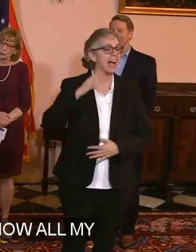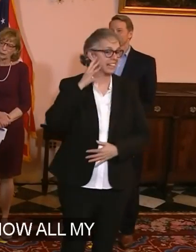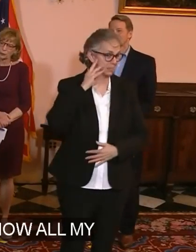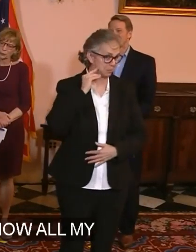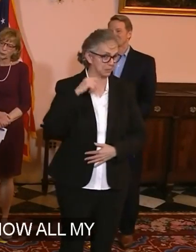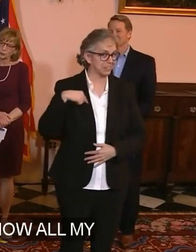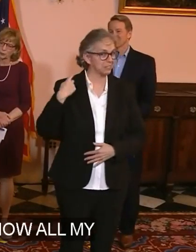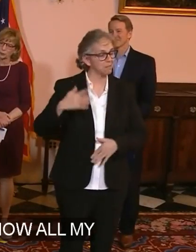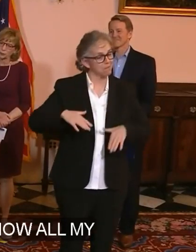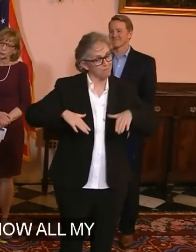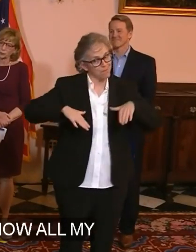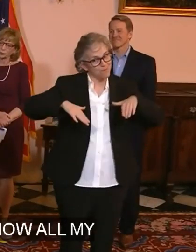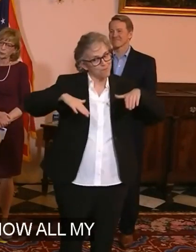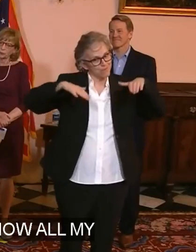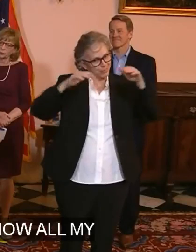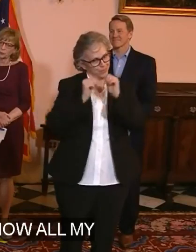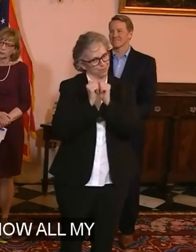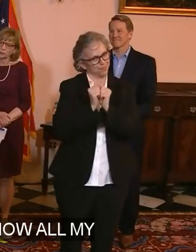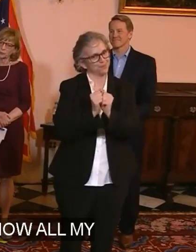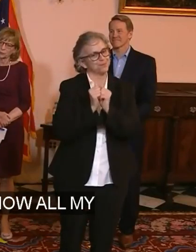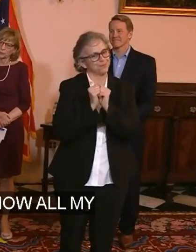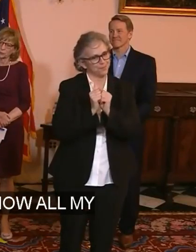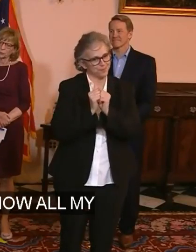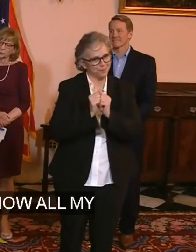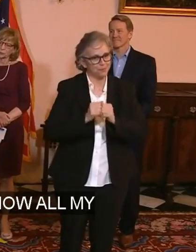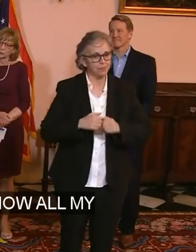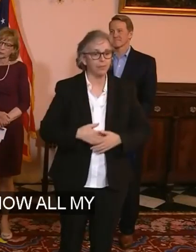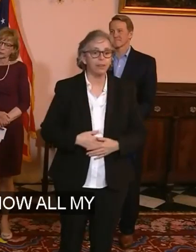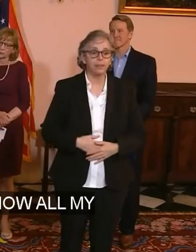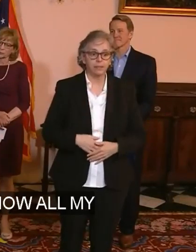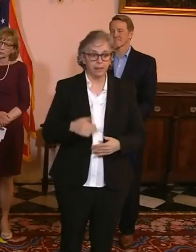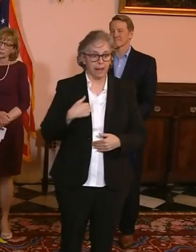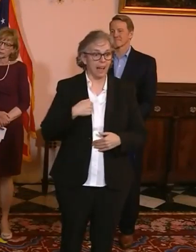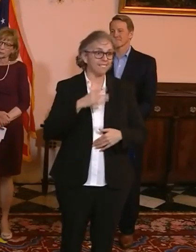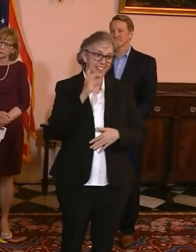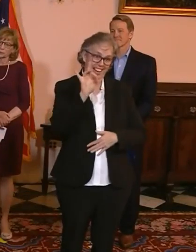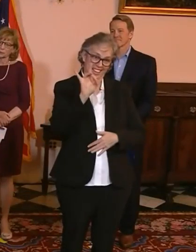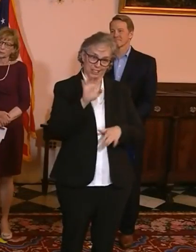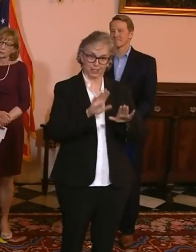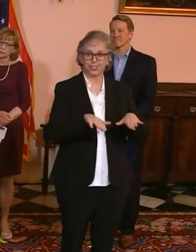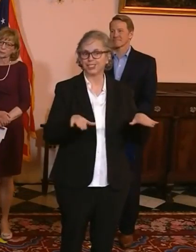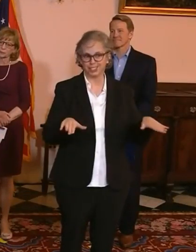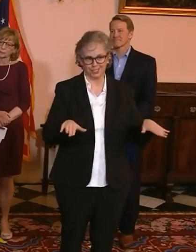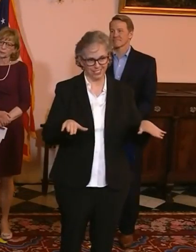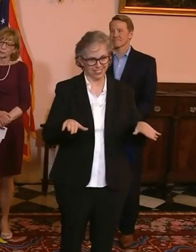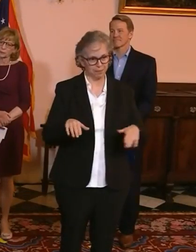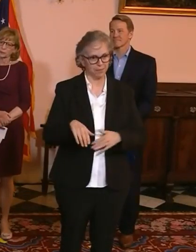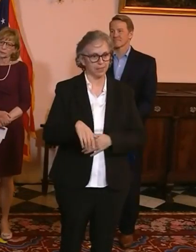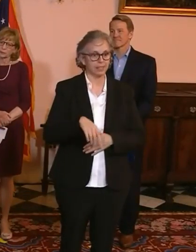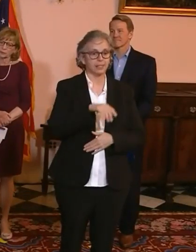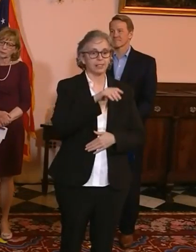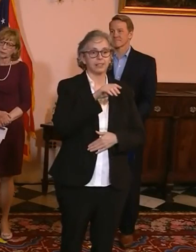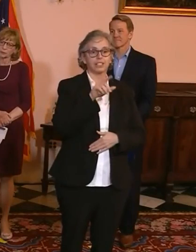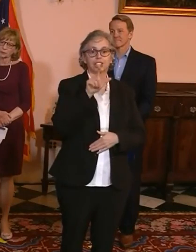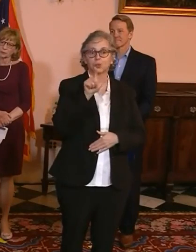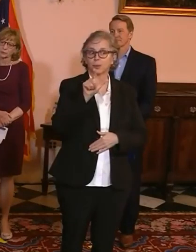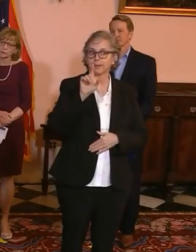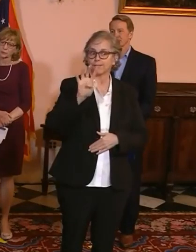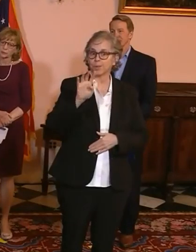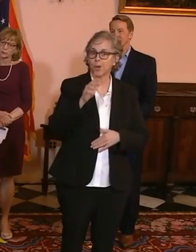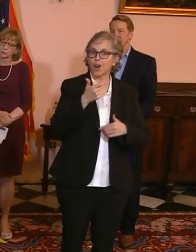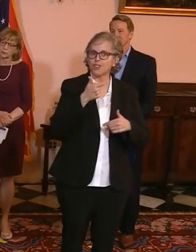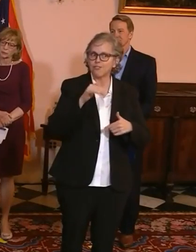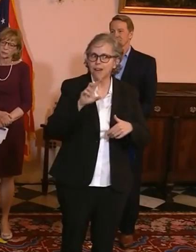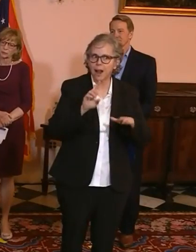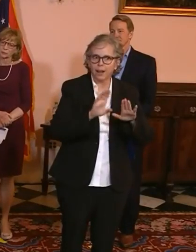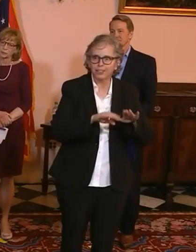We have 8 children, 24 grandchildren. And so I've asked Fran, as we really